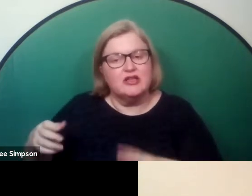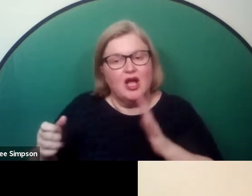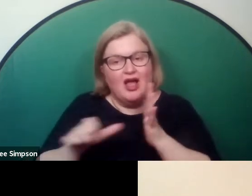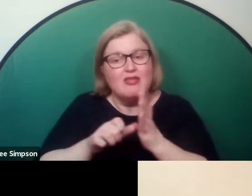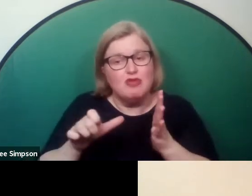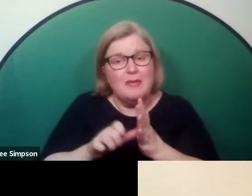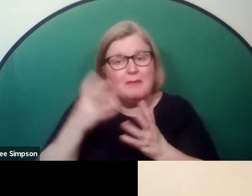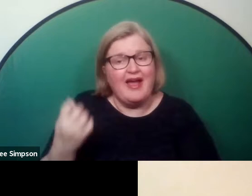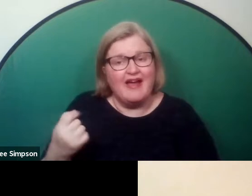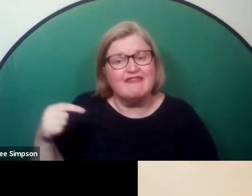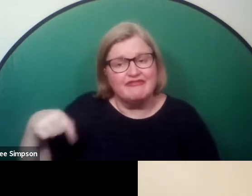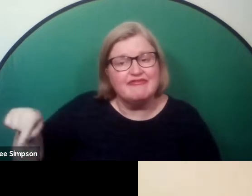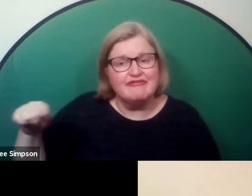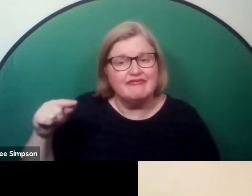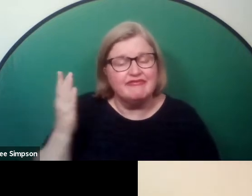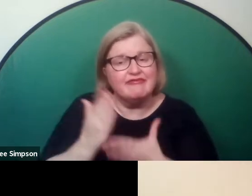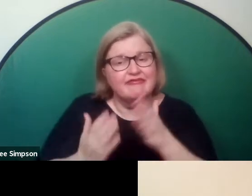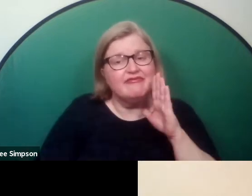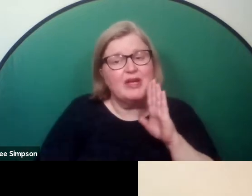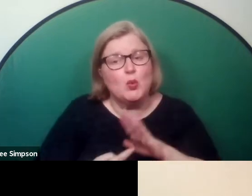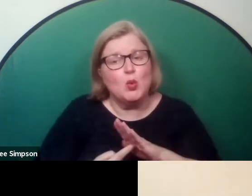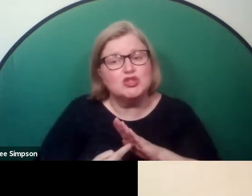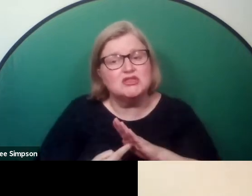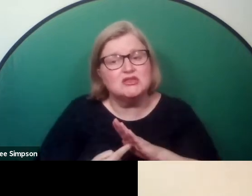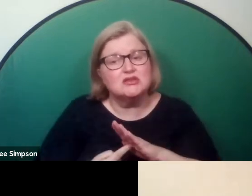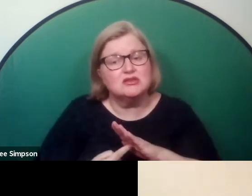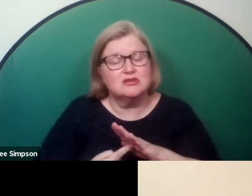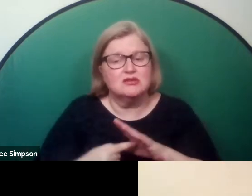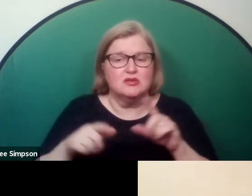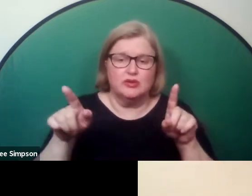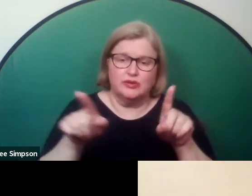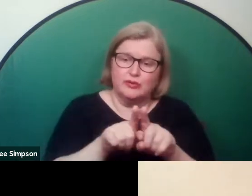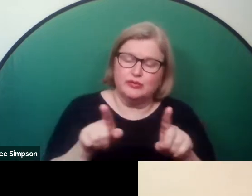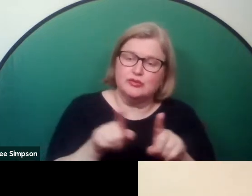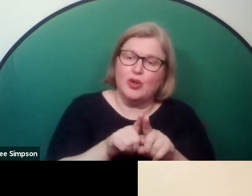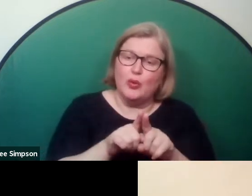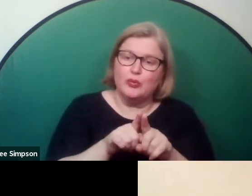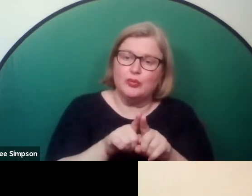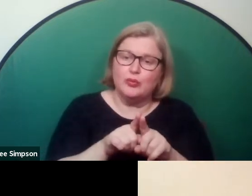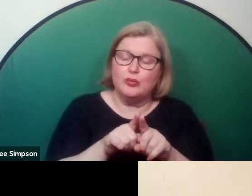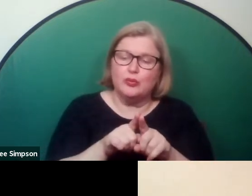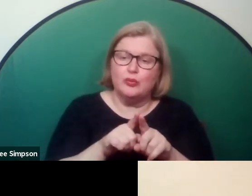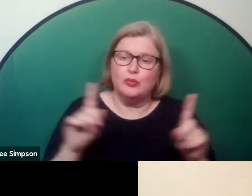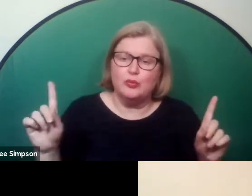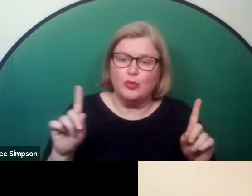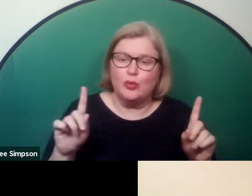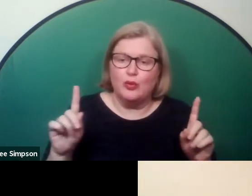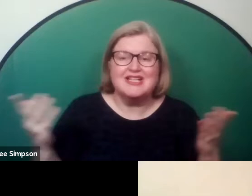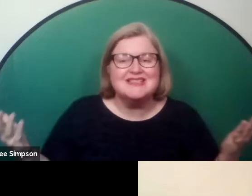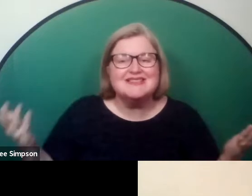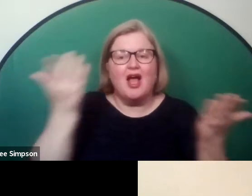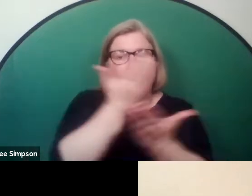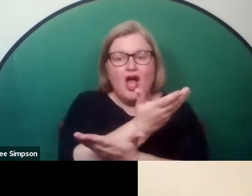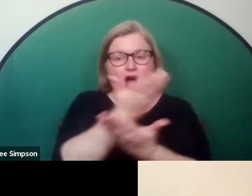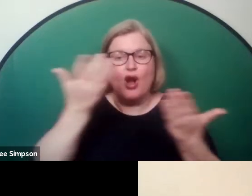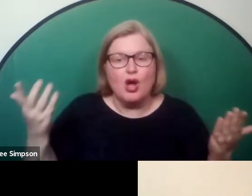issue which is very important. Then the most important, of course, is the dialogue.